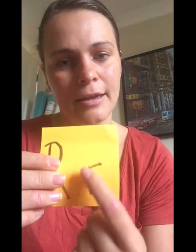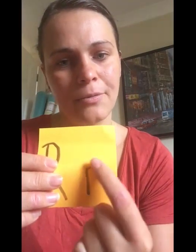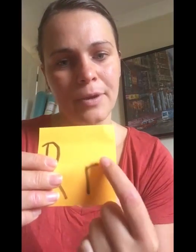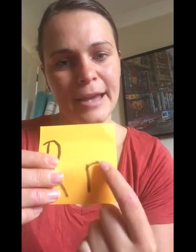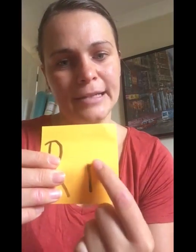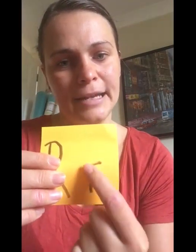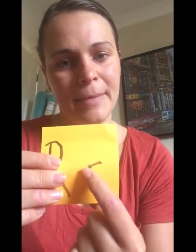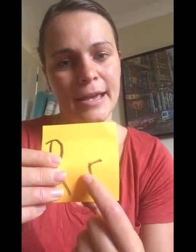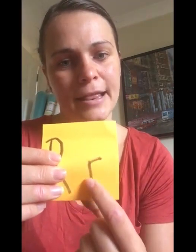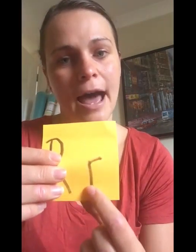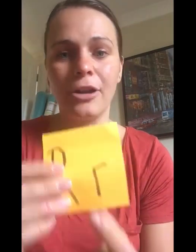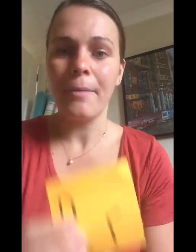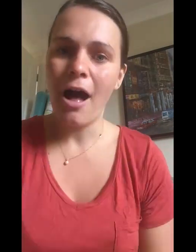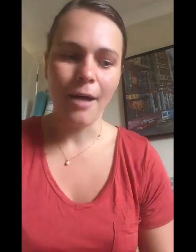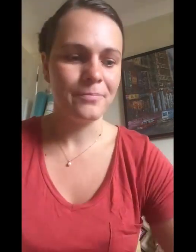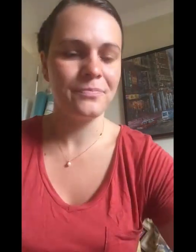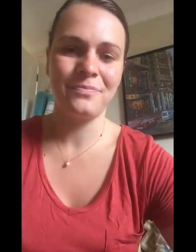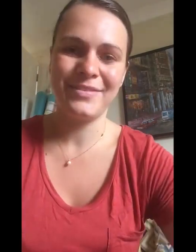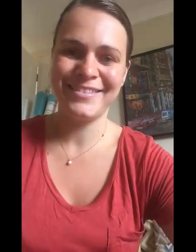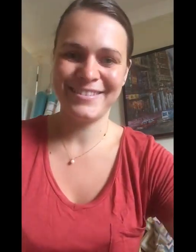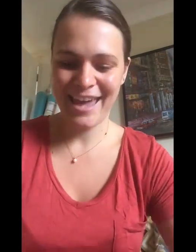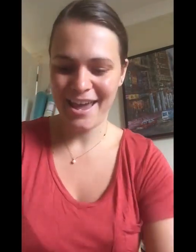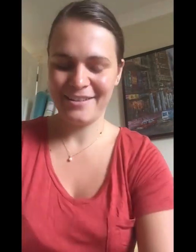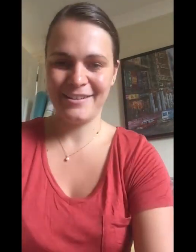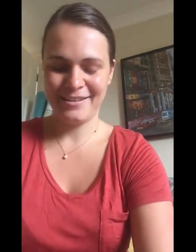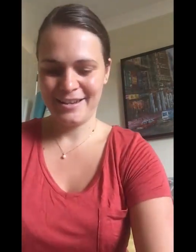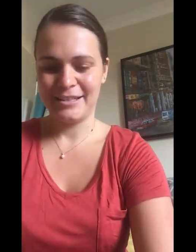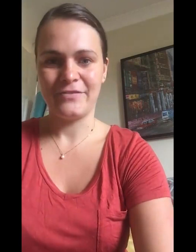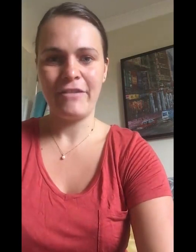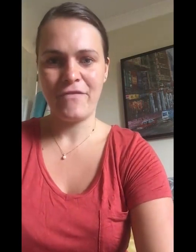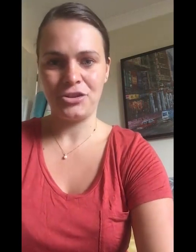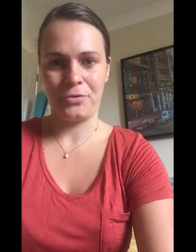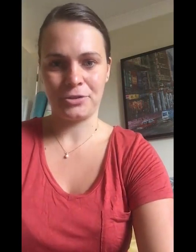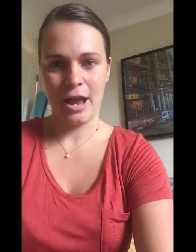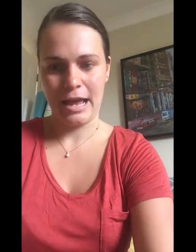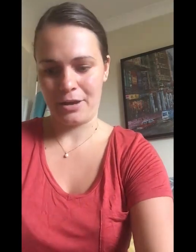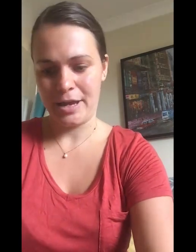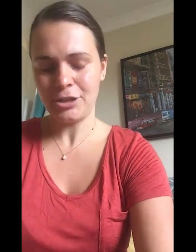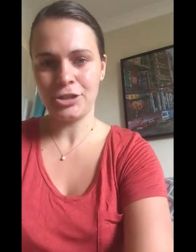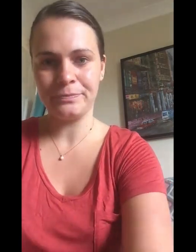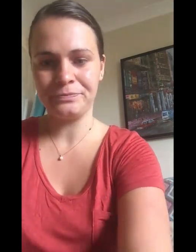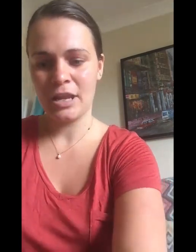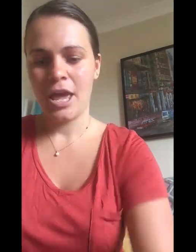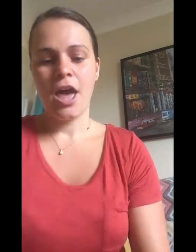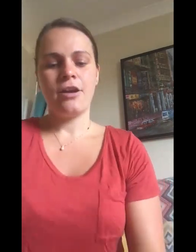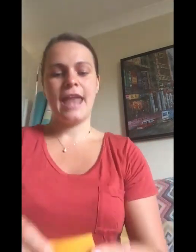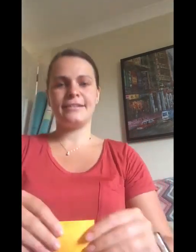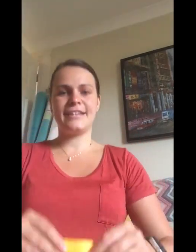we're basically making that on our palm. Okay? So it's very visual sign language. Next